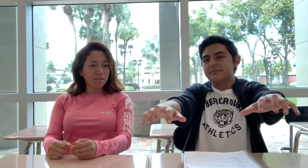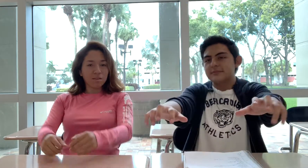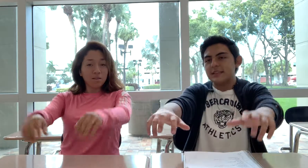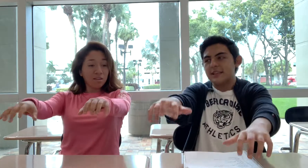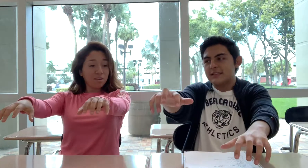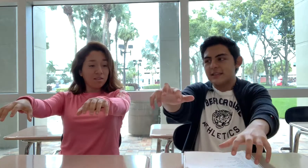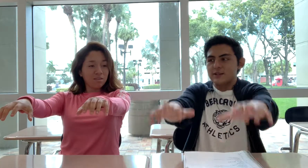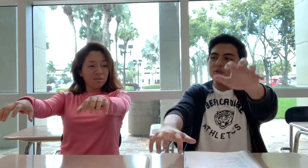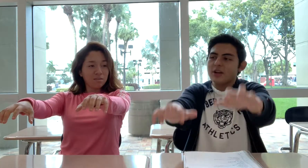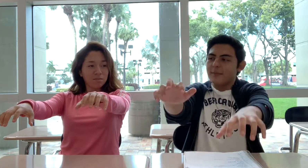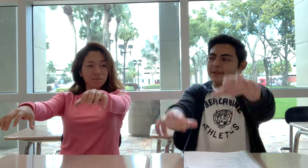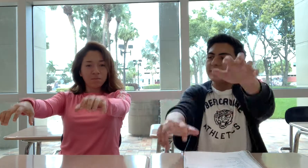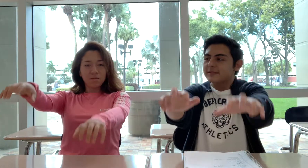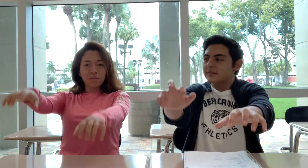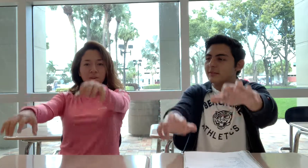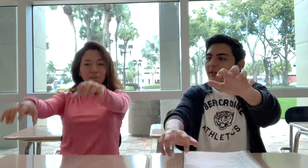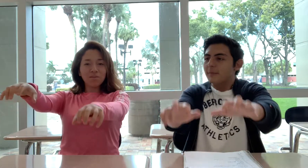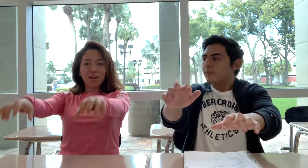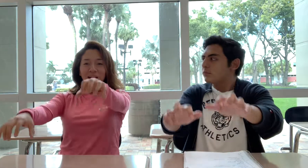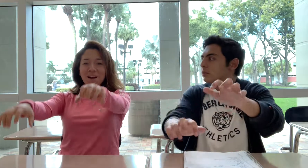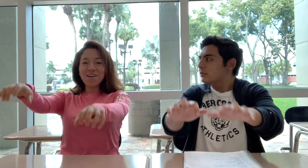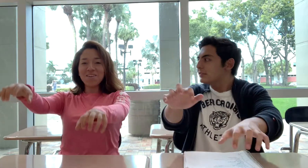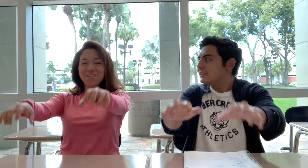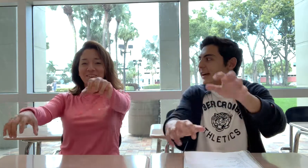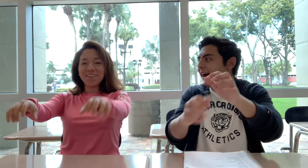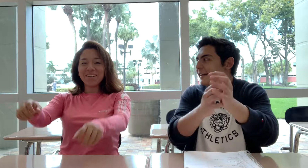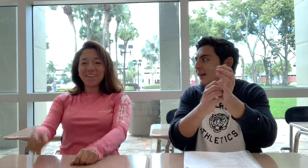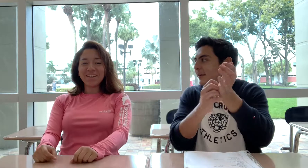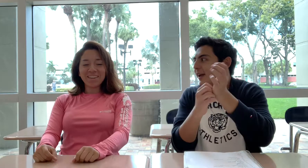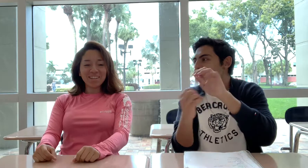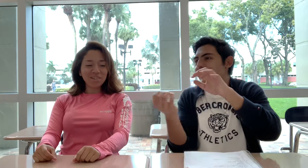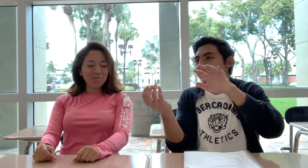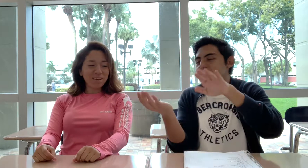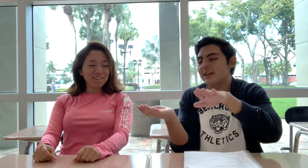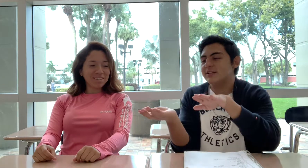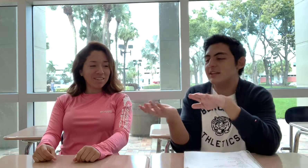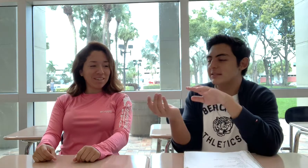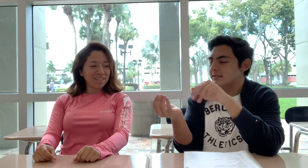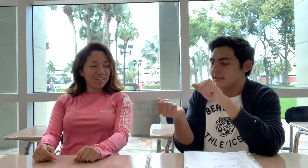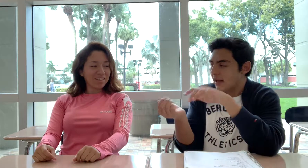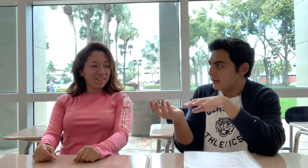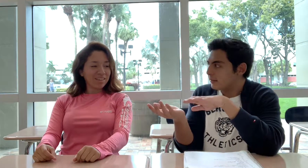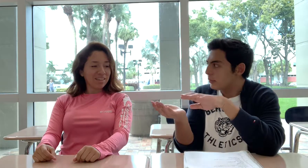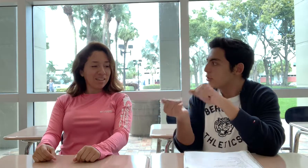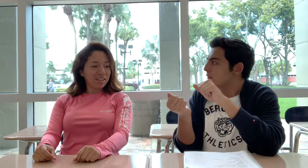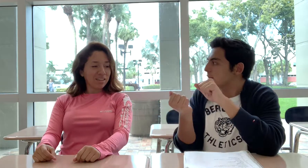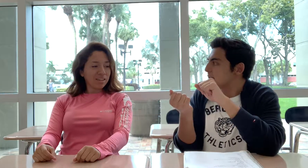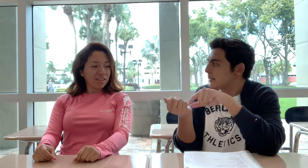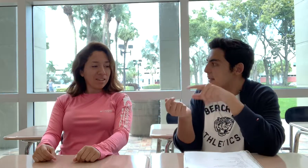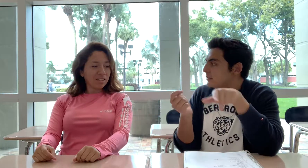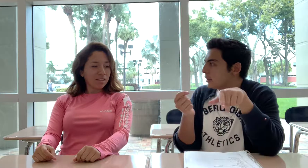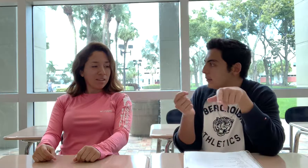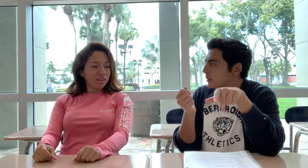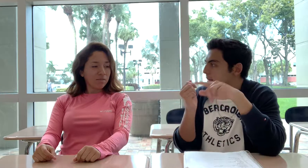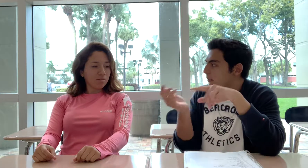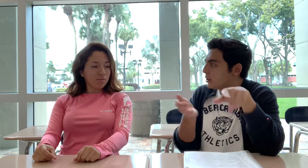It's like that. And then you do zombie. Oh wow. Zombie. That's so but this has to say dad. But you have to say dad. It's a zombie person.